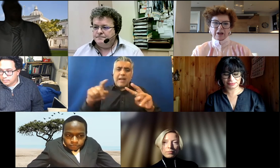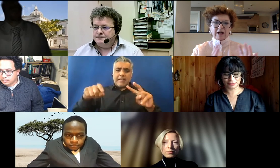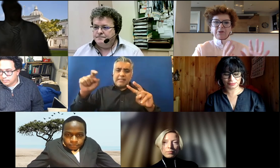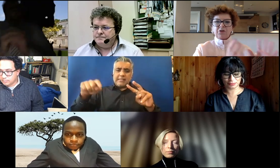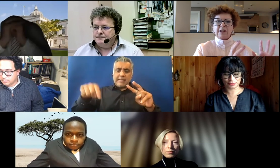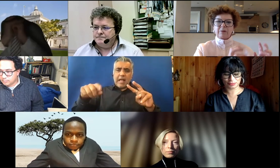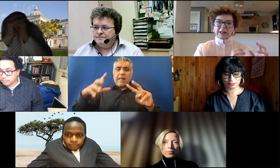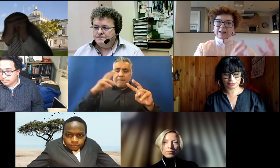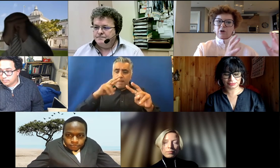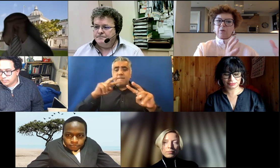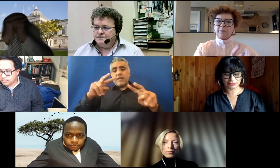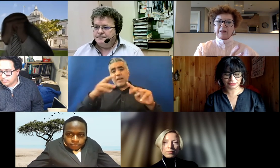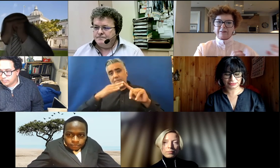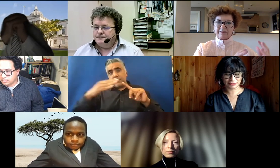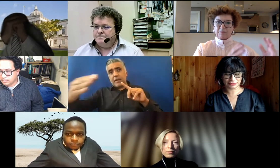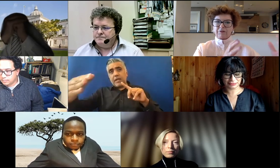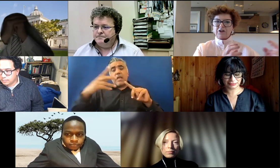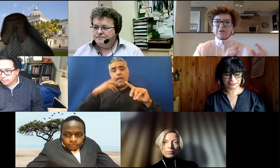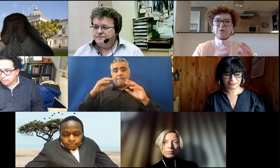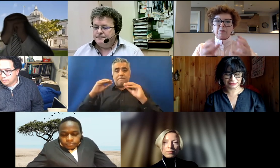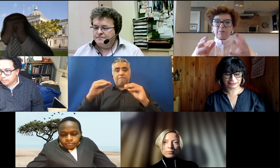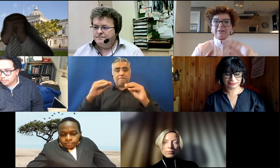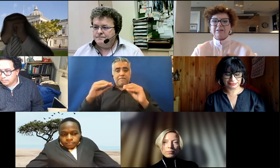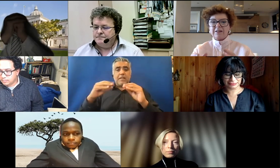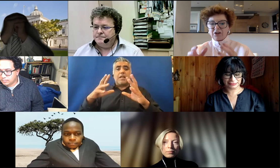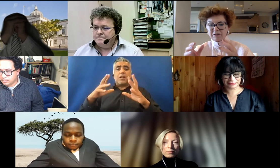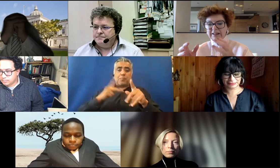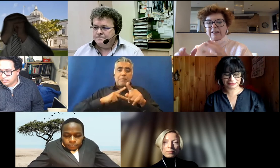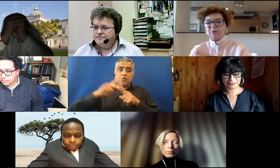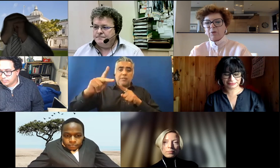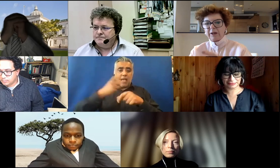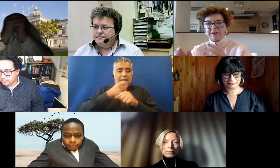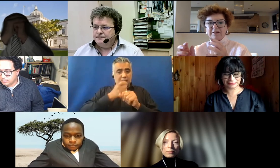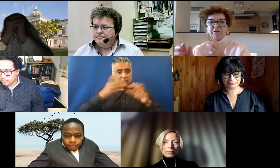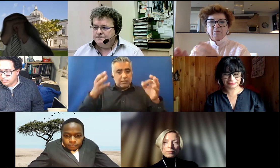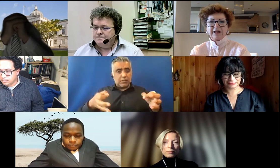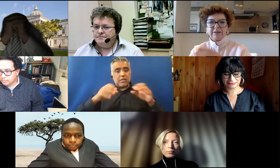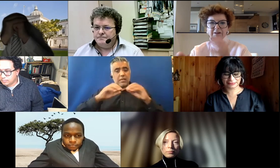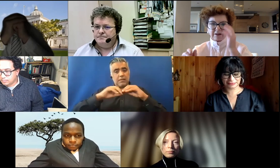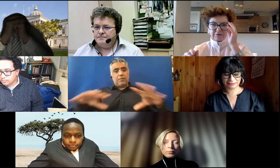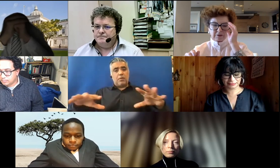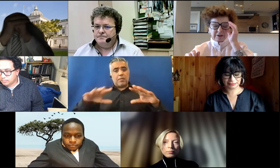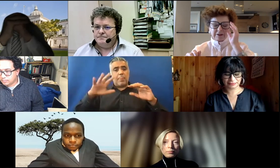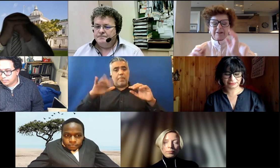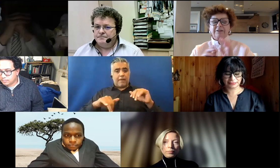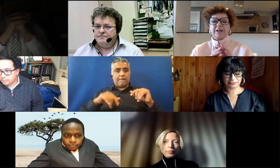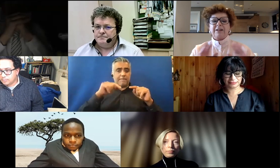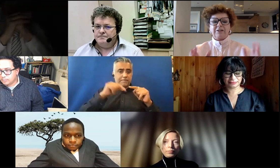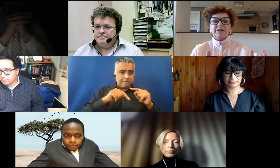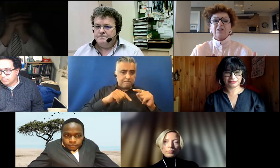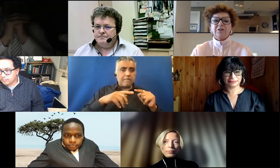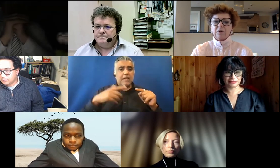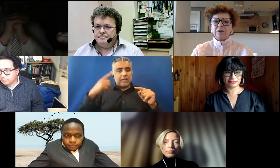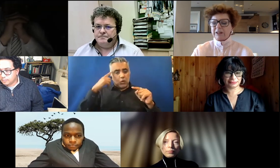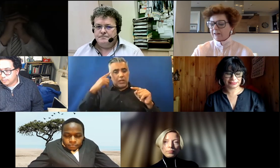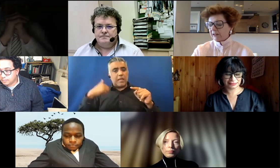to look upstream at equipping the professionals who make the decisions, deploy this stuff, buy this stuff, I think